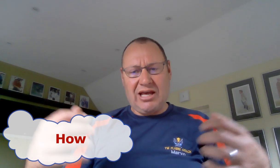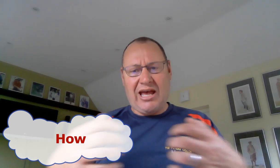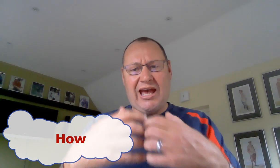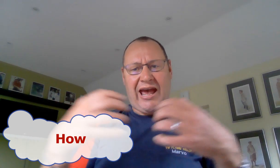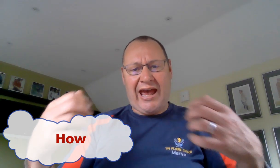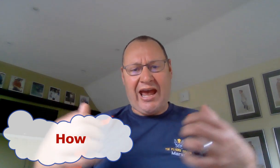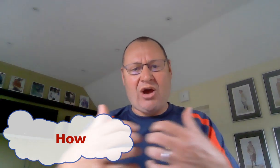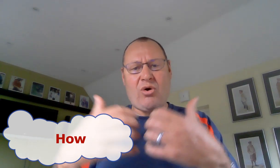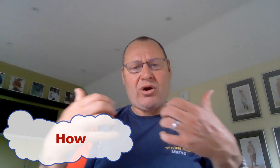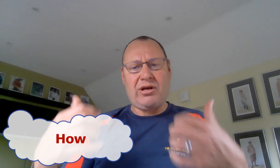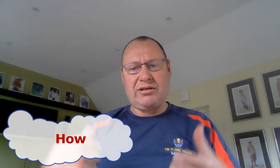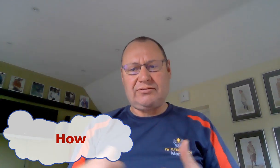How?